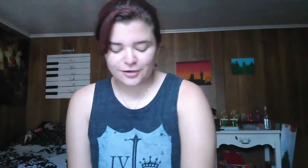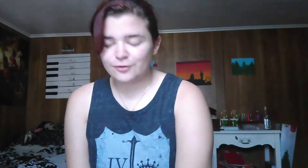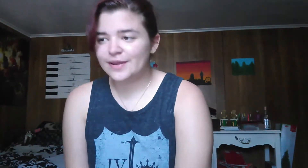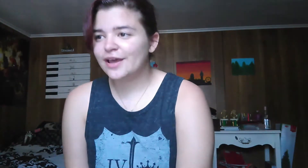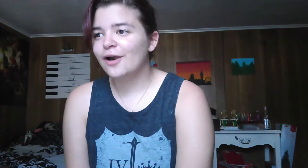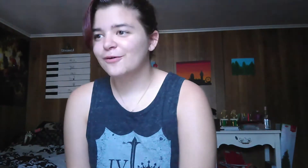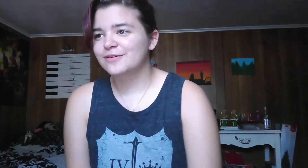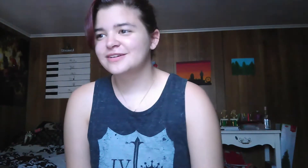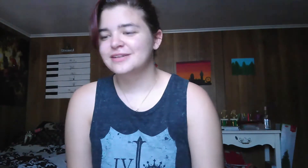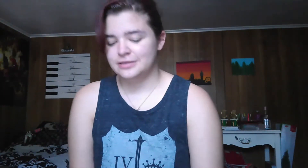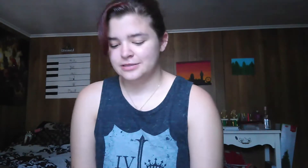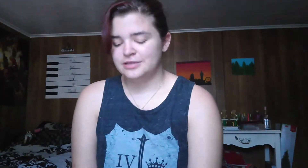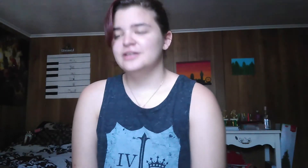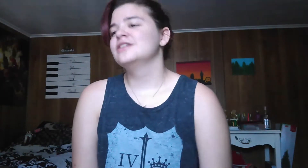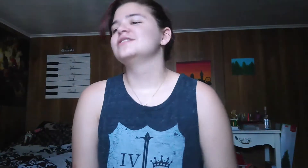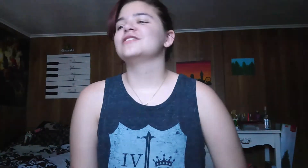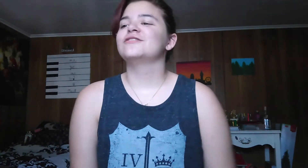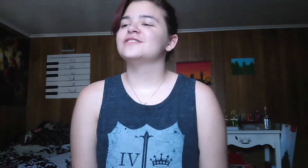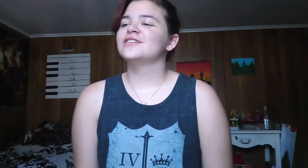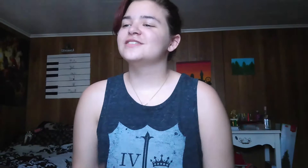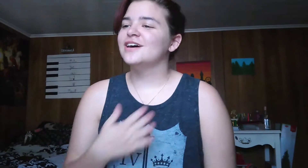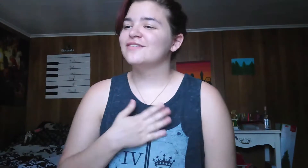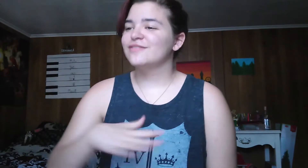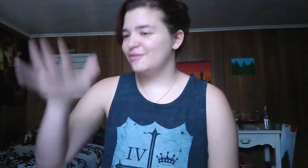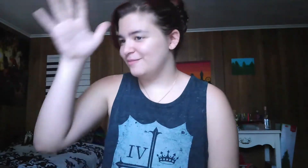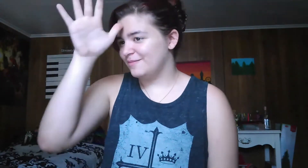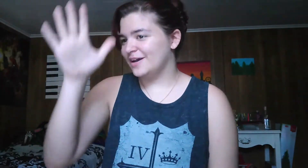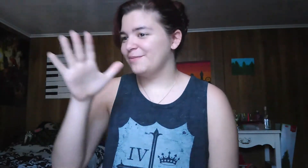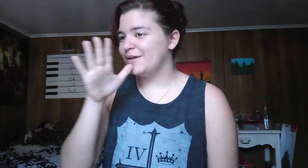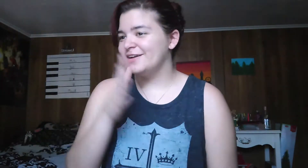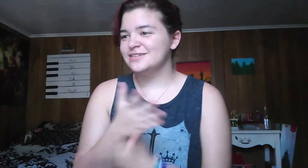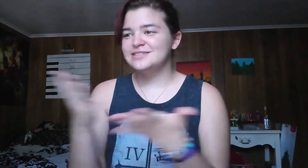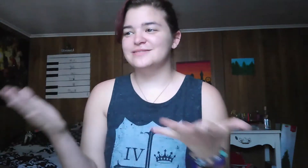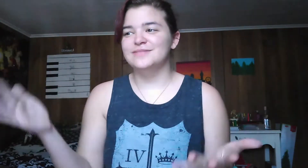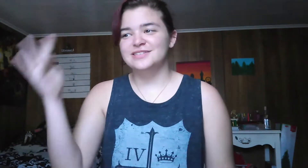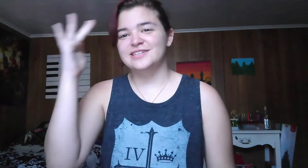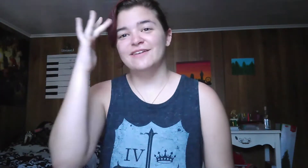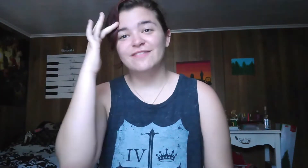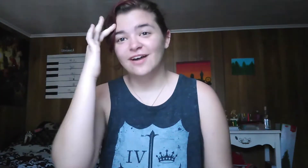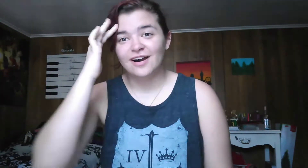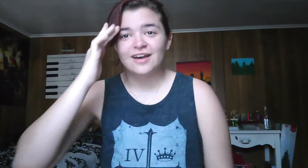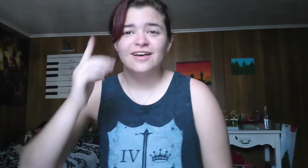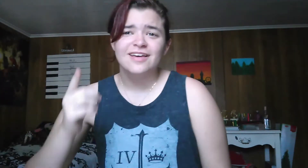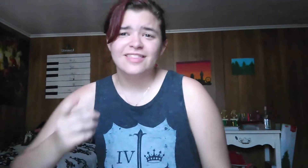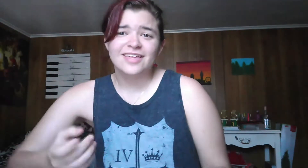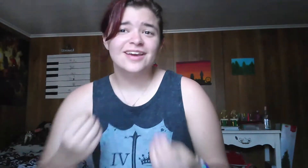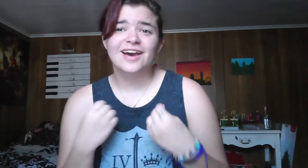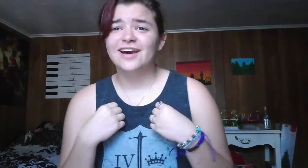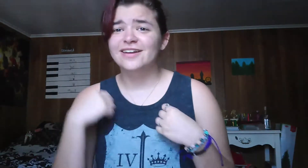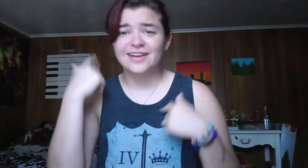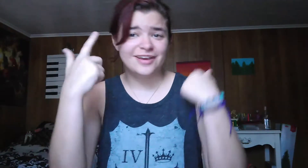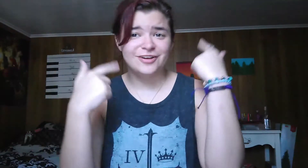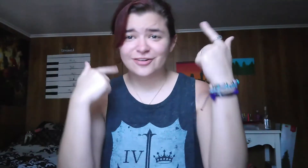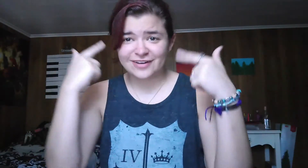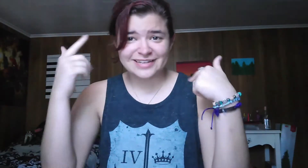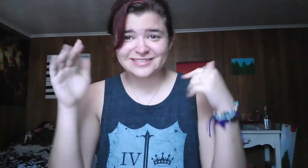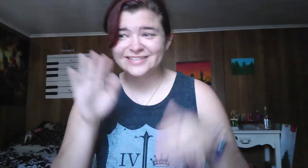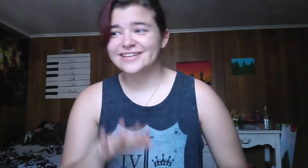here we go. So it starts off, my parents must have thought they had a crazy